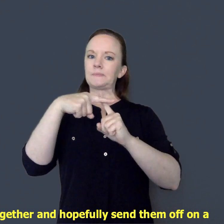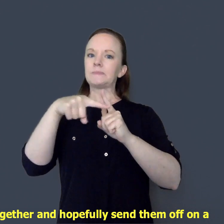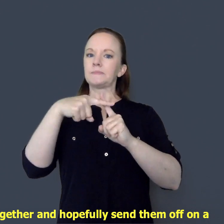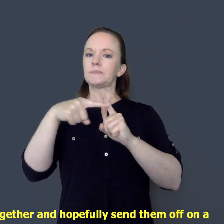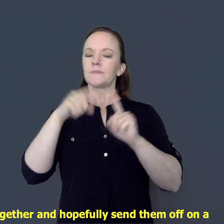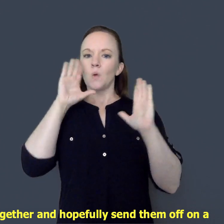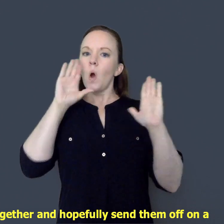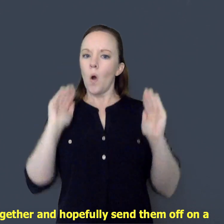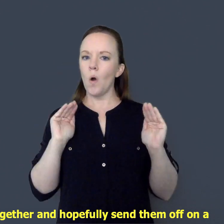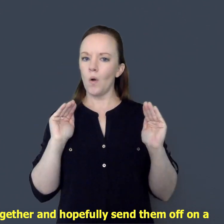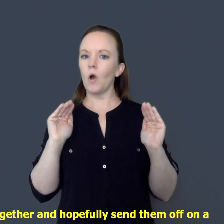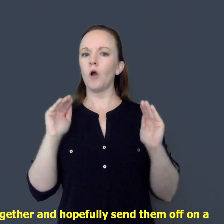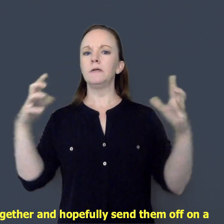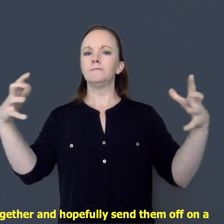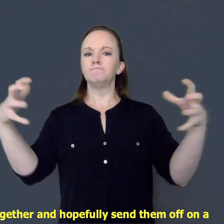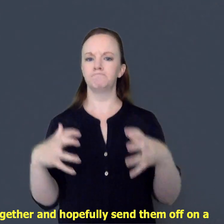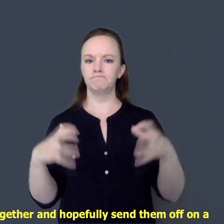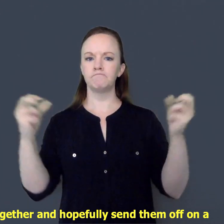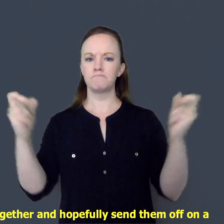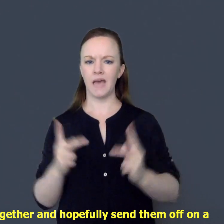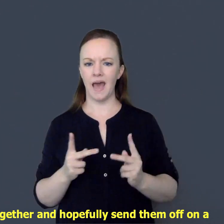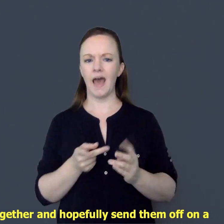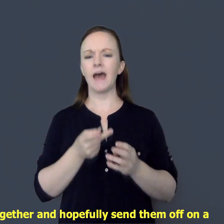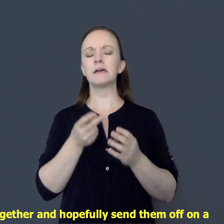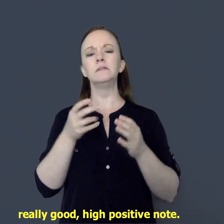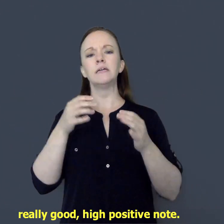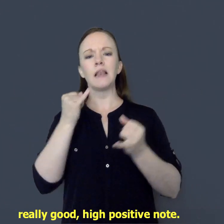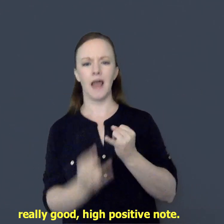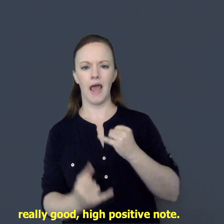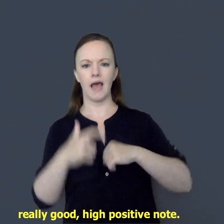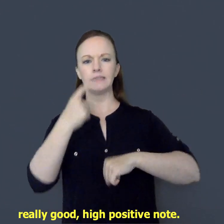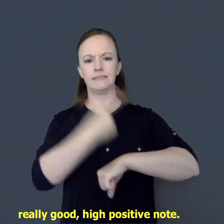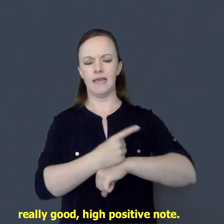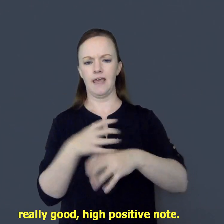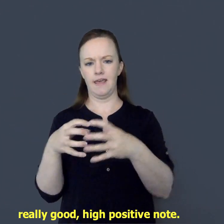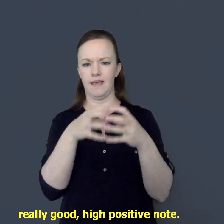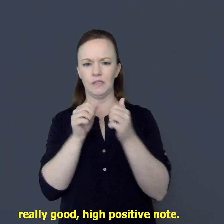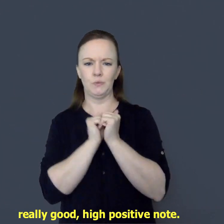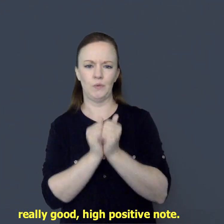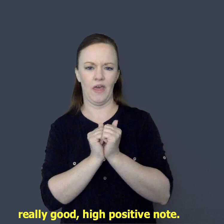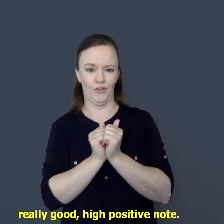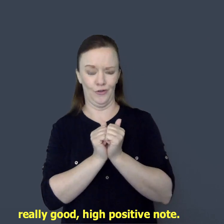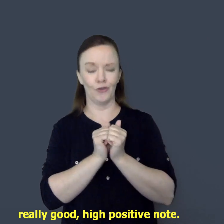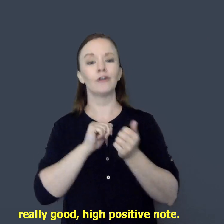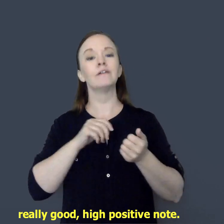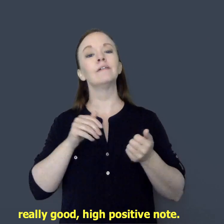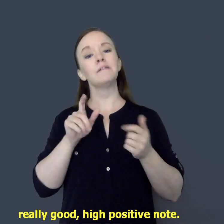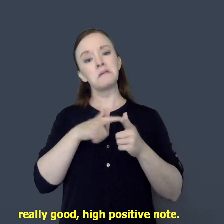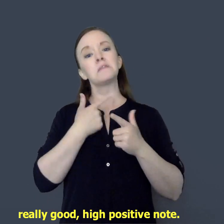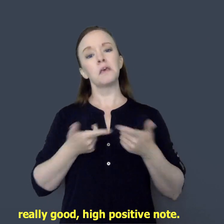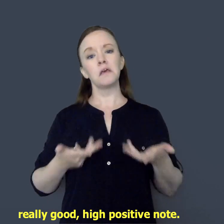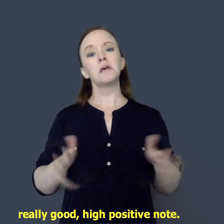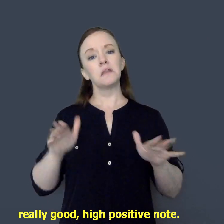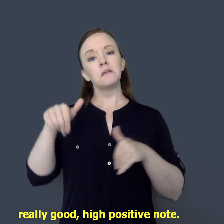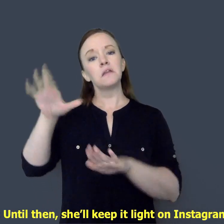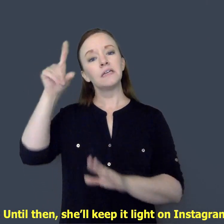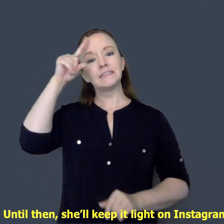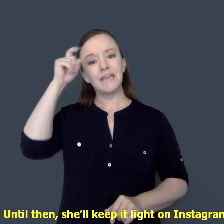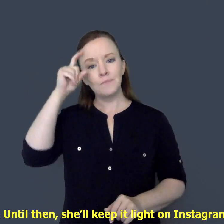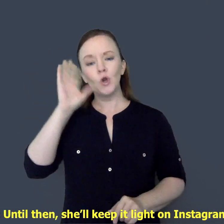hopefully send them off on a really good, high, positive note. Until then, she'll keep